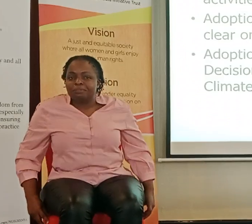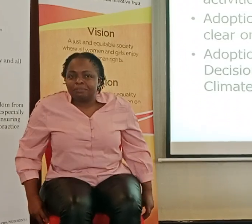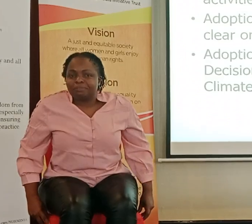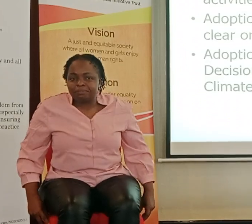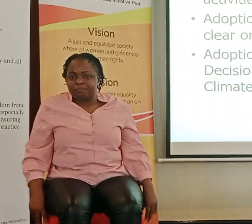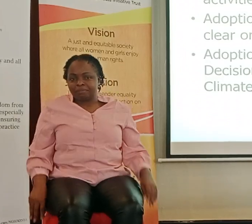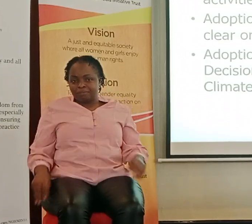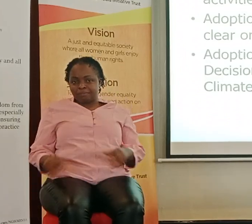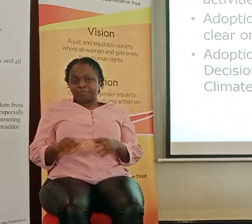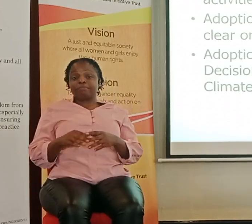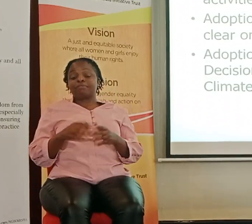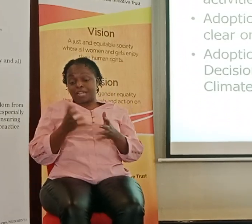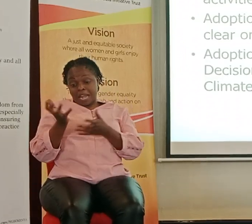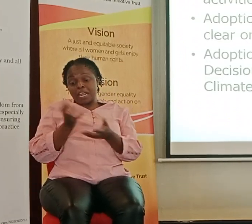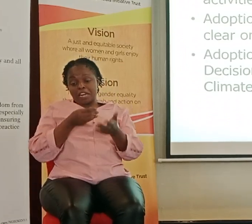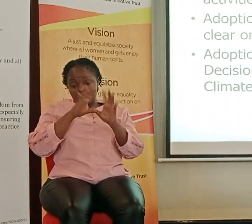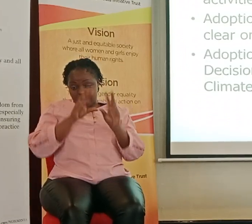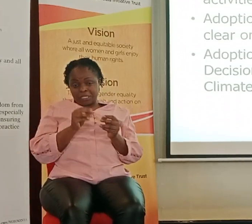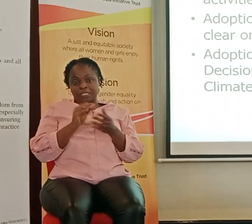Okay.